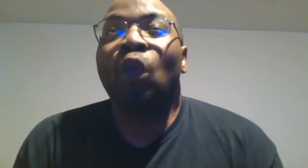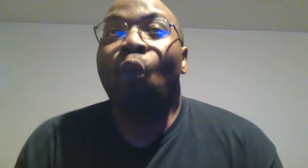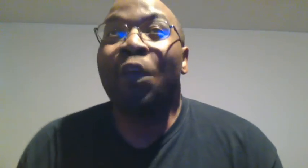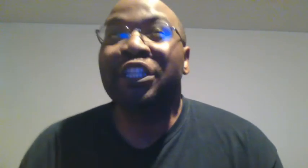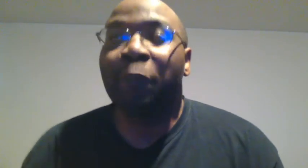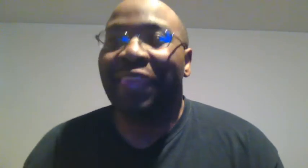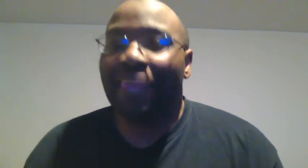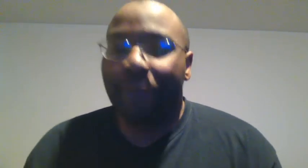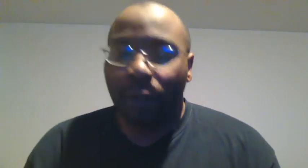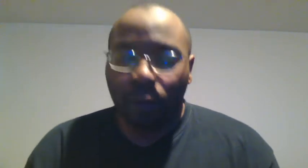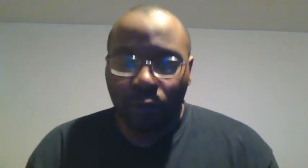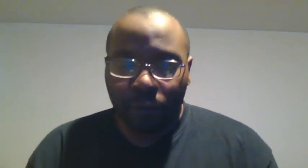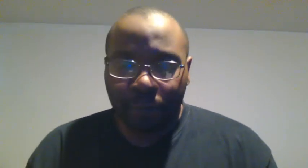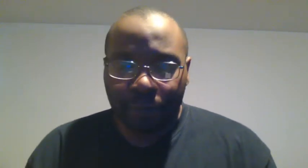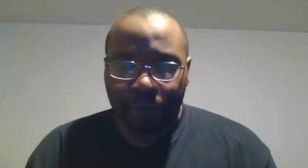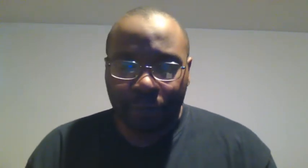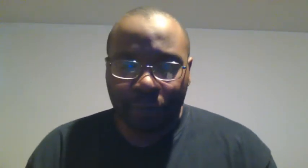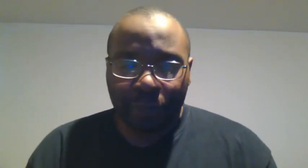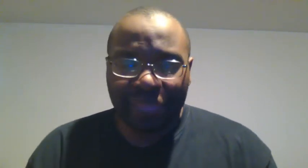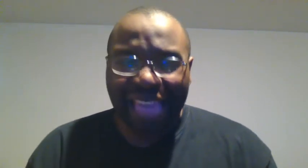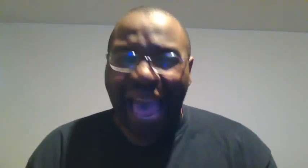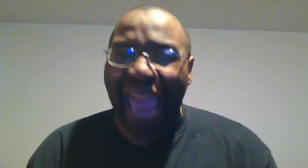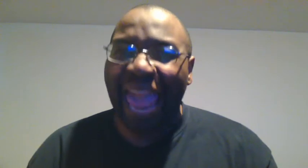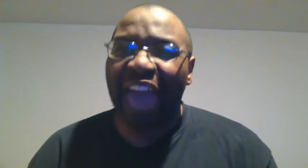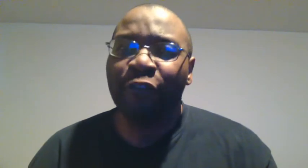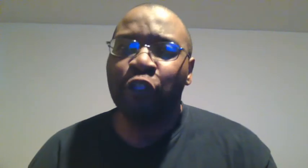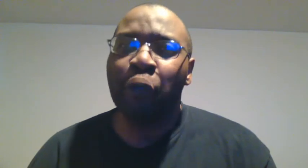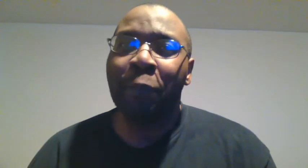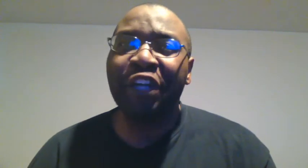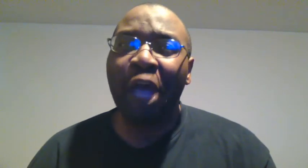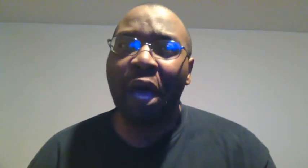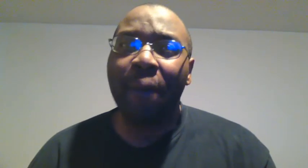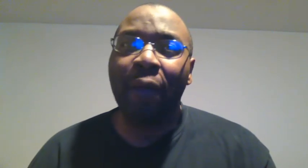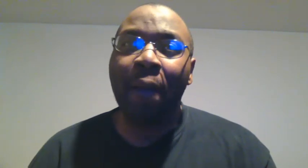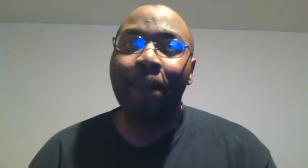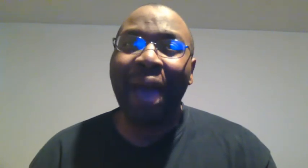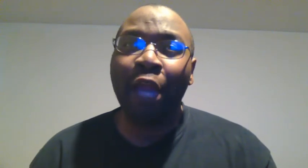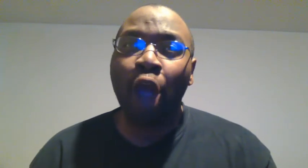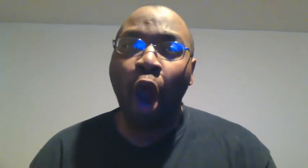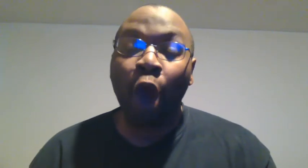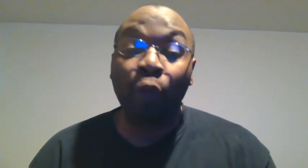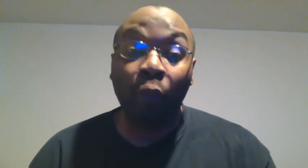which people I have to put up my guard with.